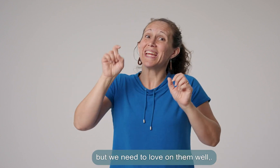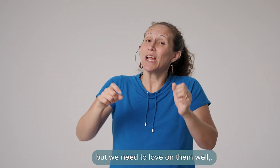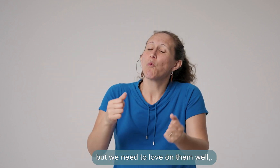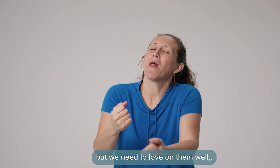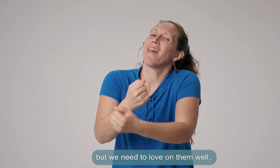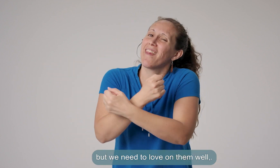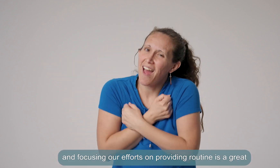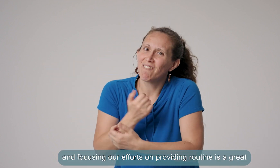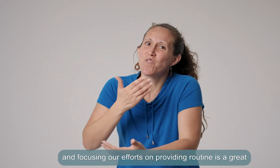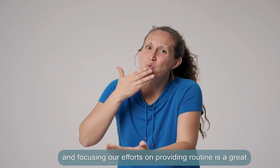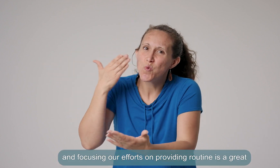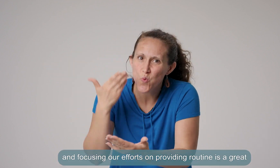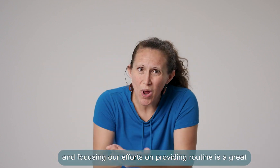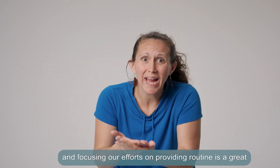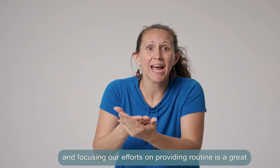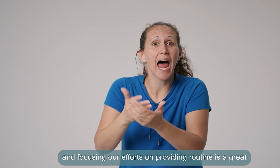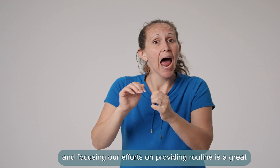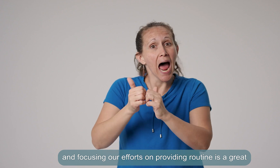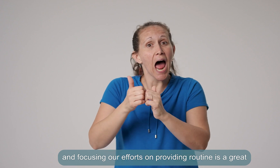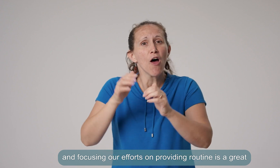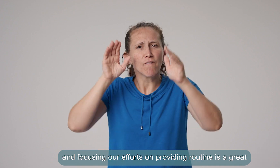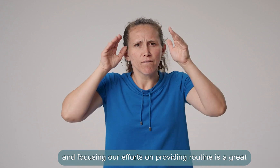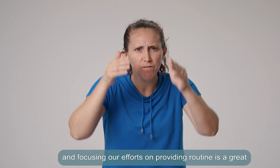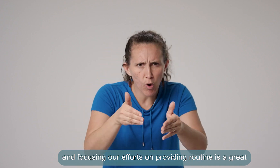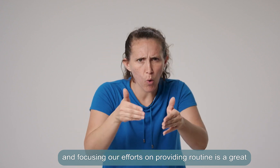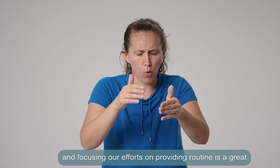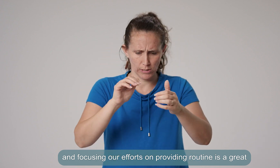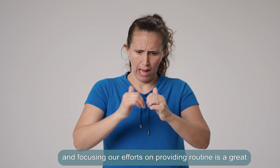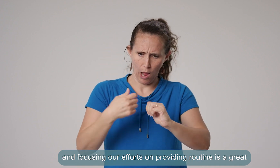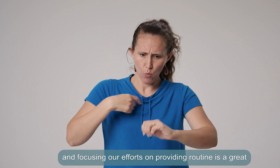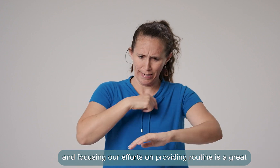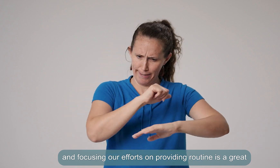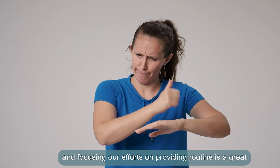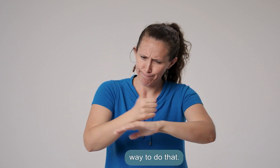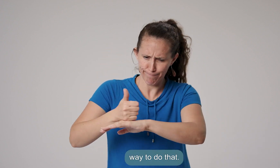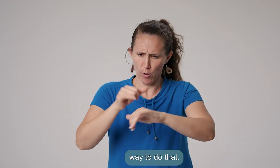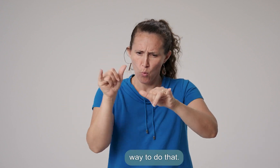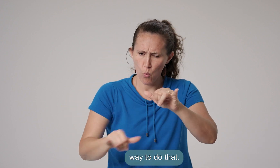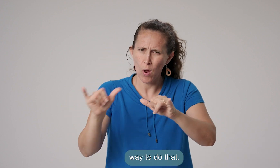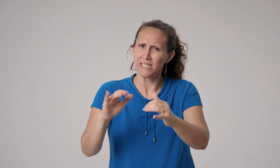them well, and focusing our efforts on providing routine is a great way to do that.